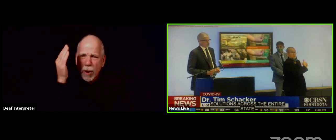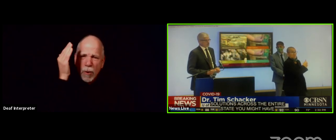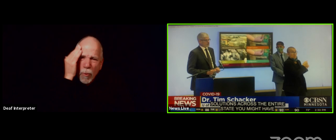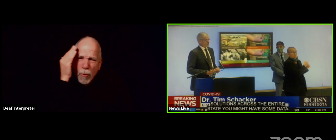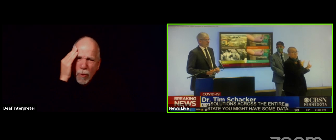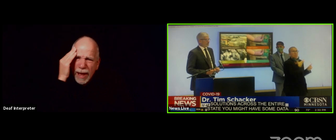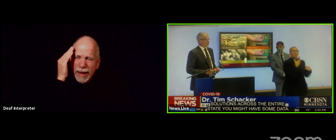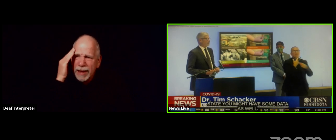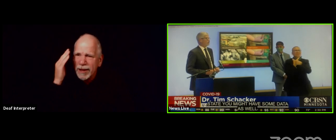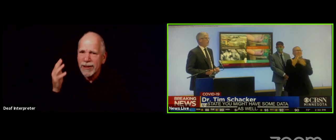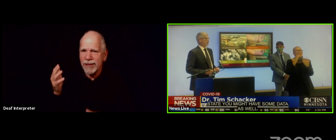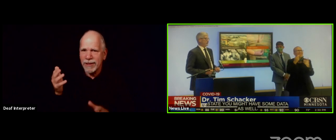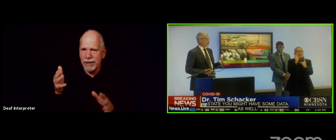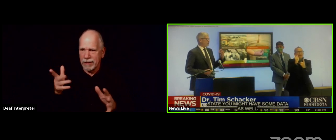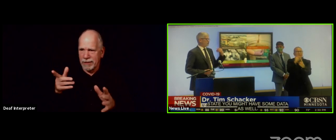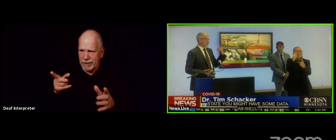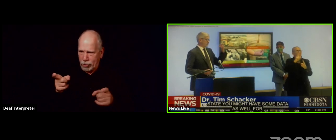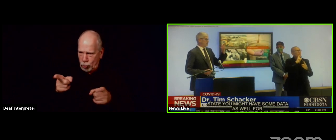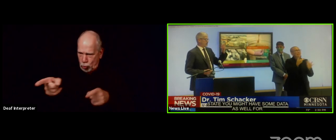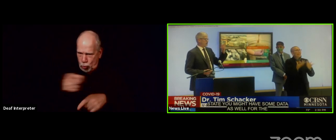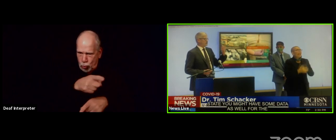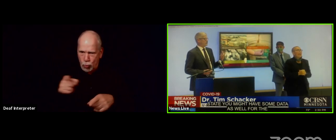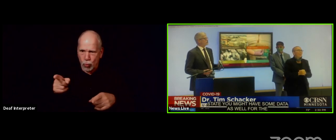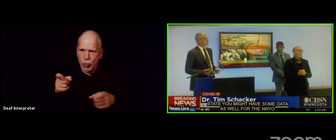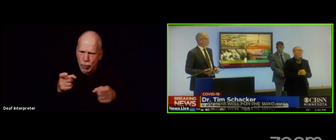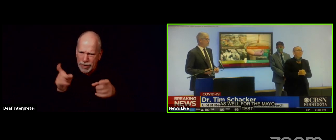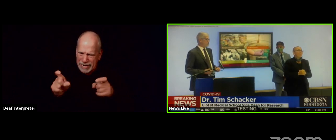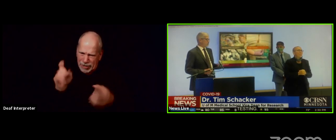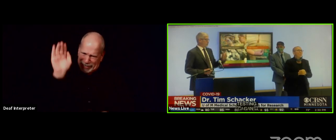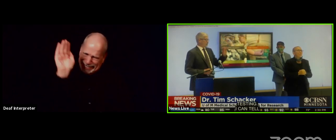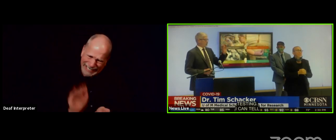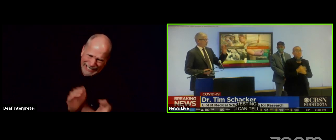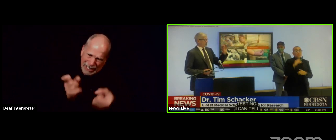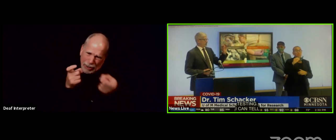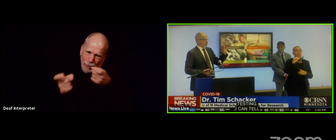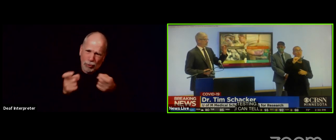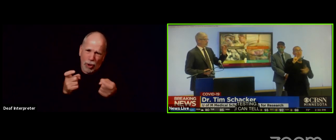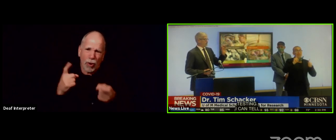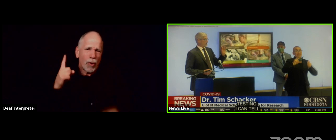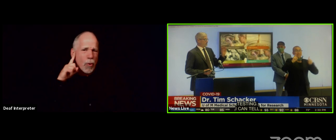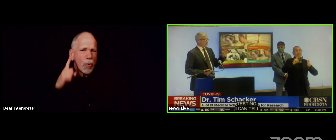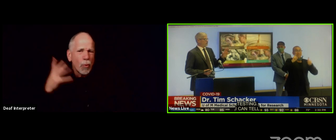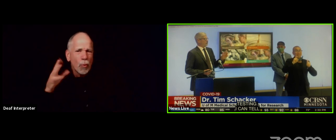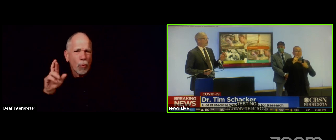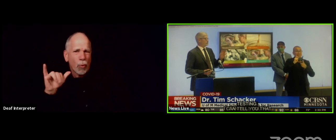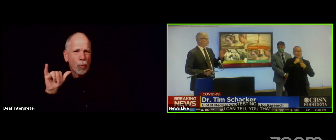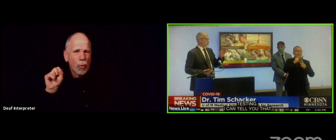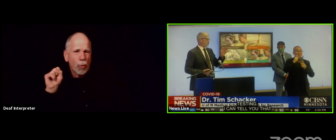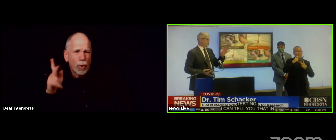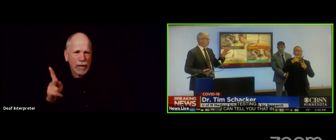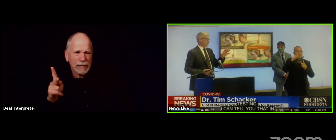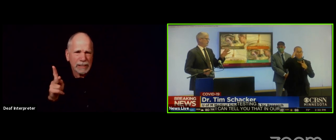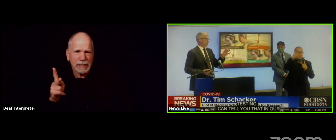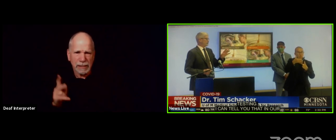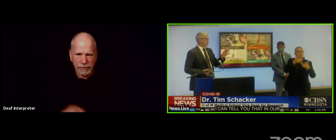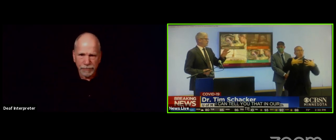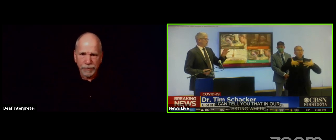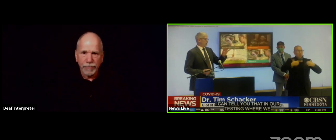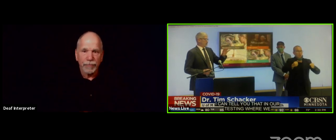serology testing. I can tell you that in our serology testing, where we have focused on healthcare workers, we focused